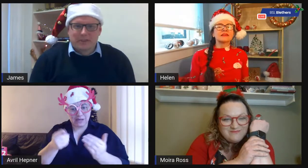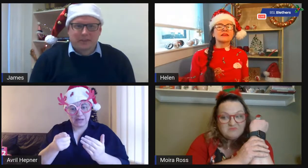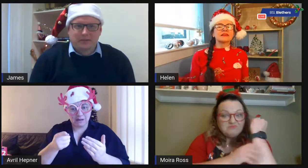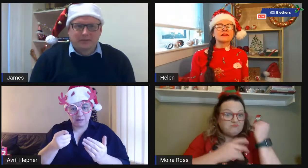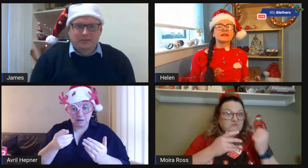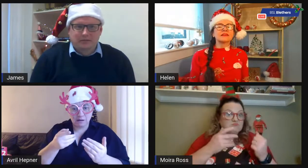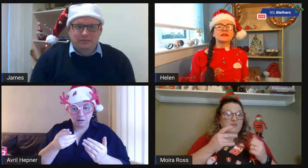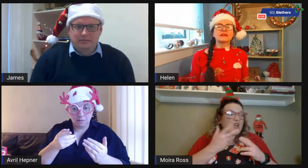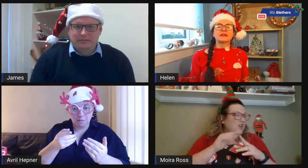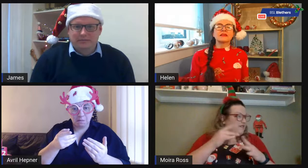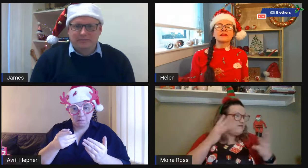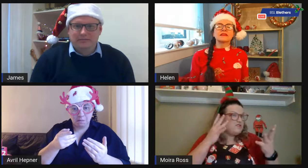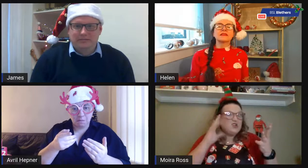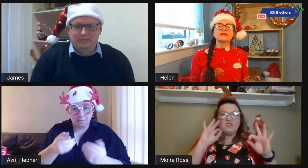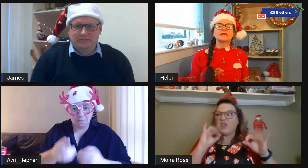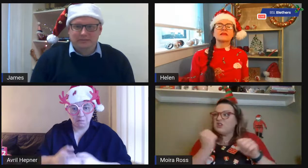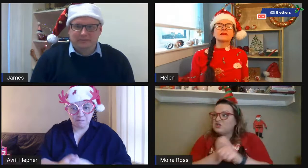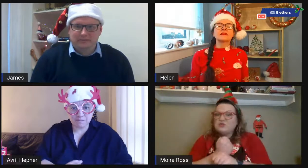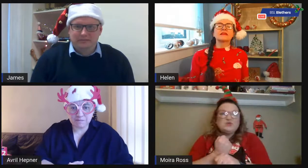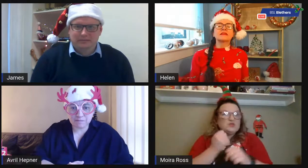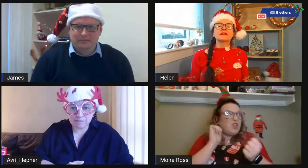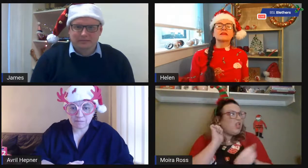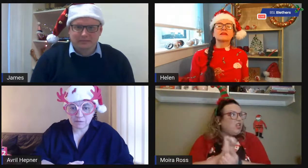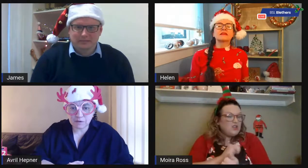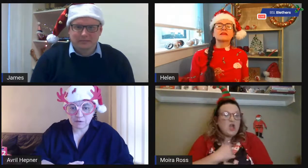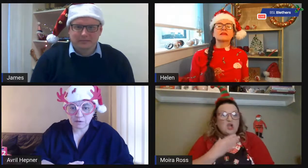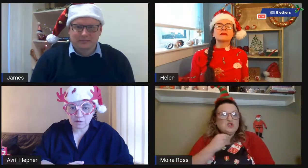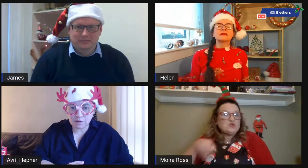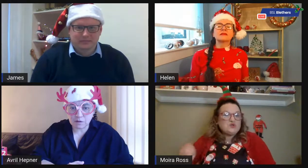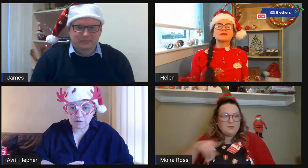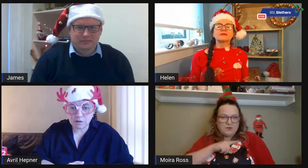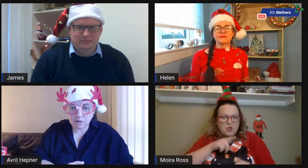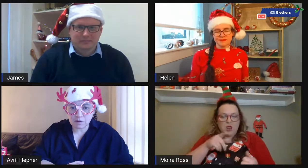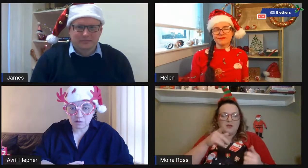So on Christmas Day, you play games with the family? Is that what you do?